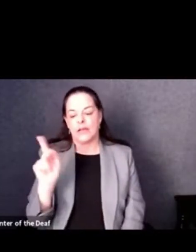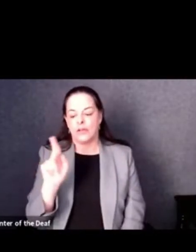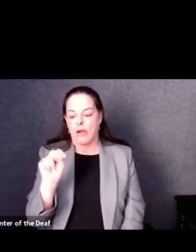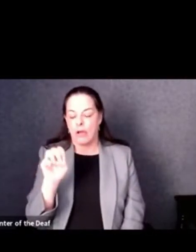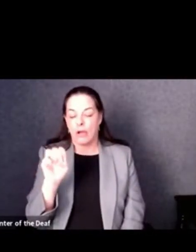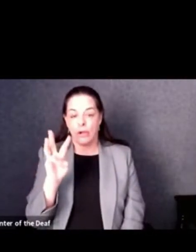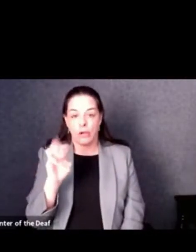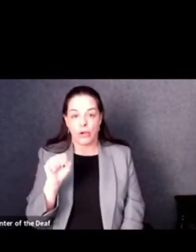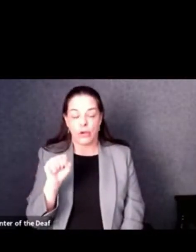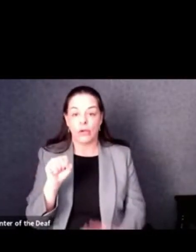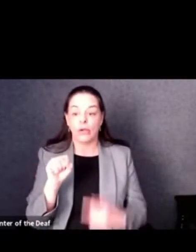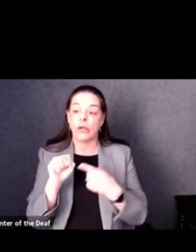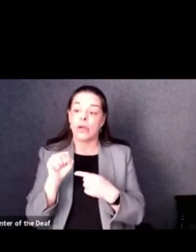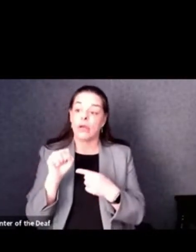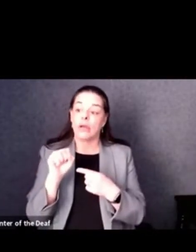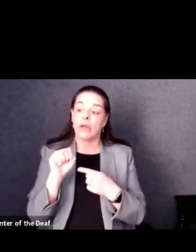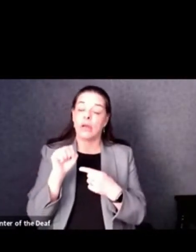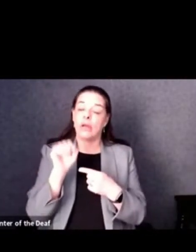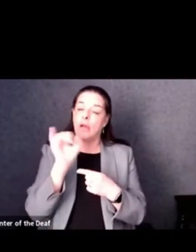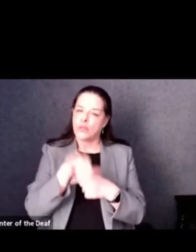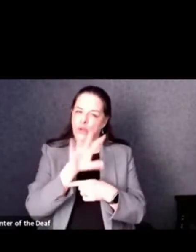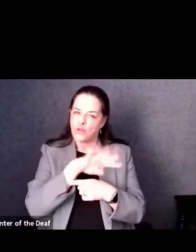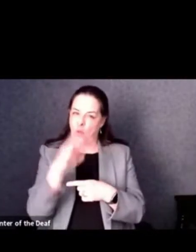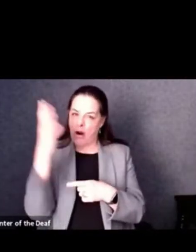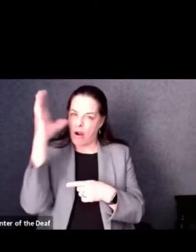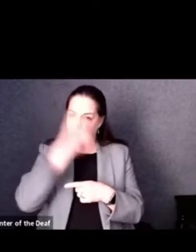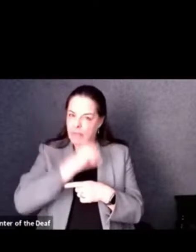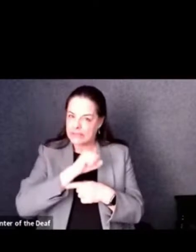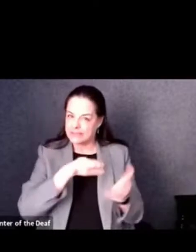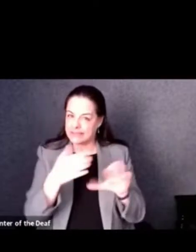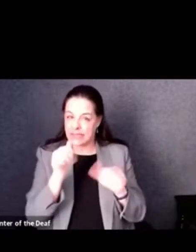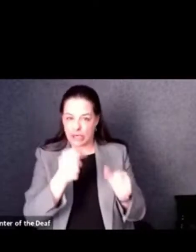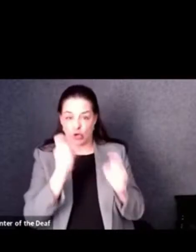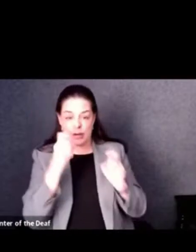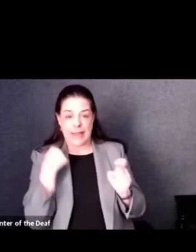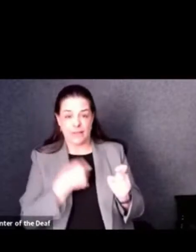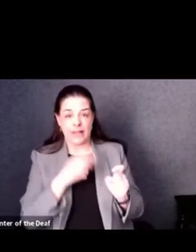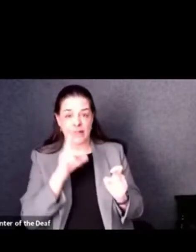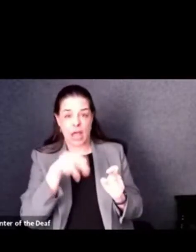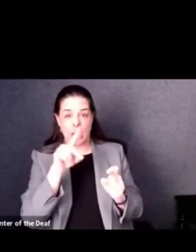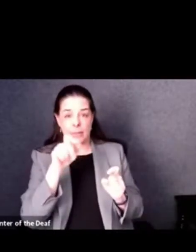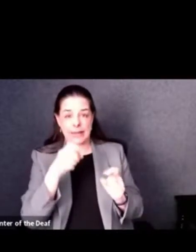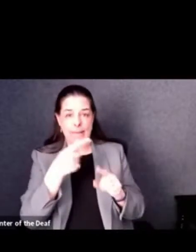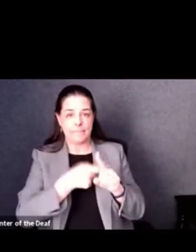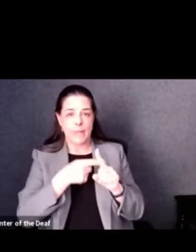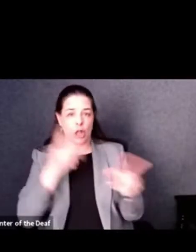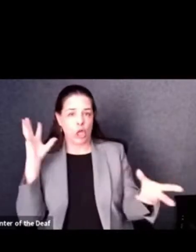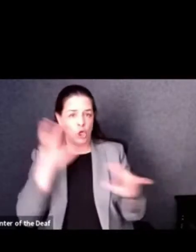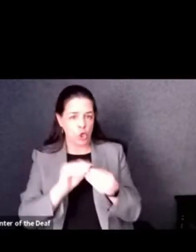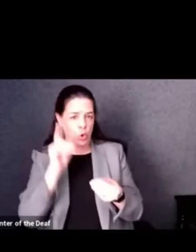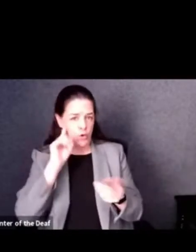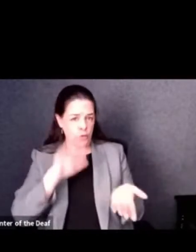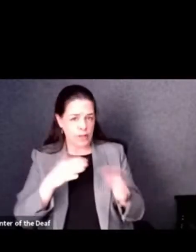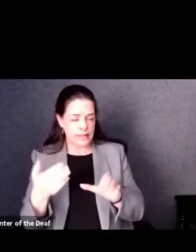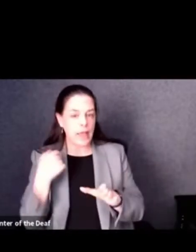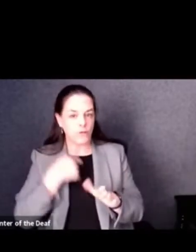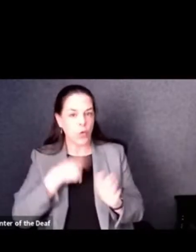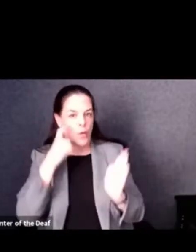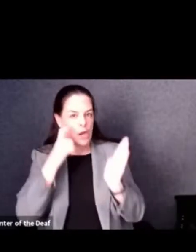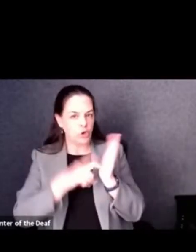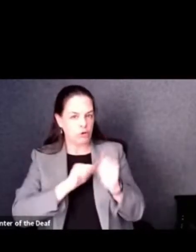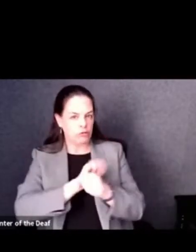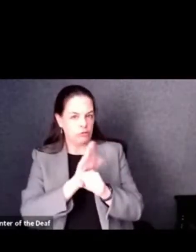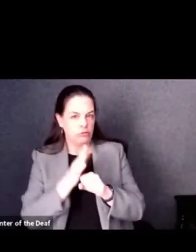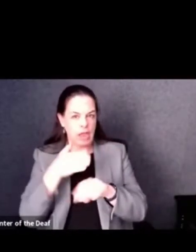News. In light of the 44 missed deaths, could you please provide updated monthly totals for the deaths we've seen over the course of the pandemic after the